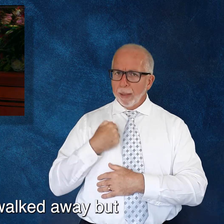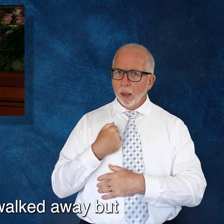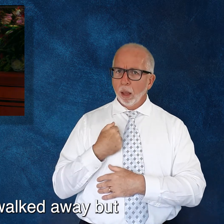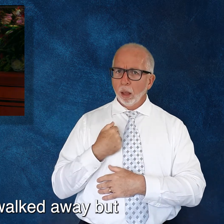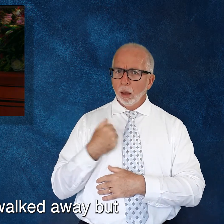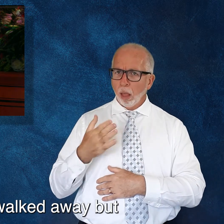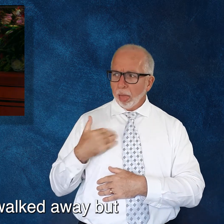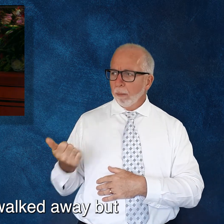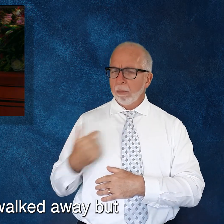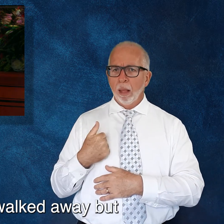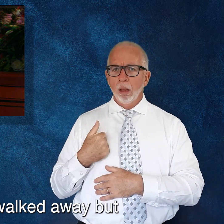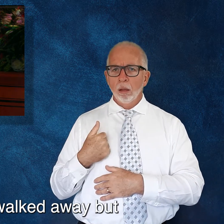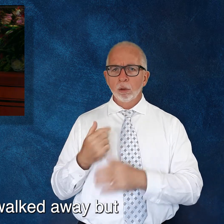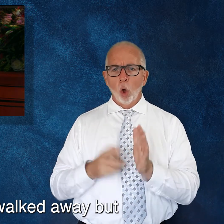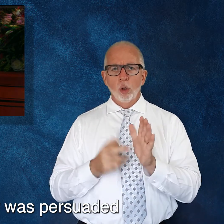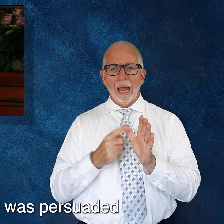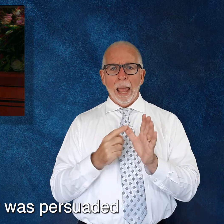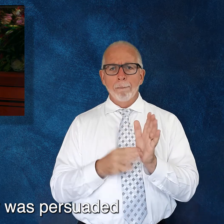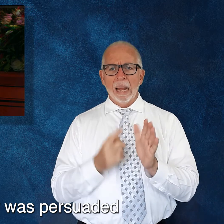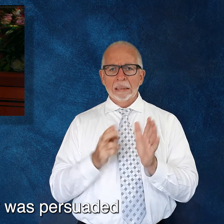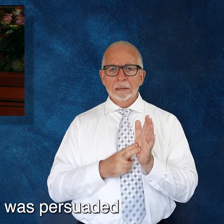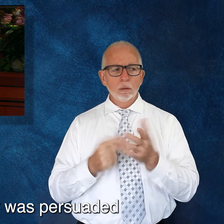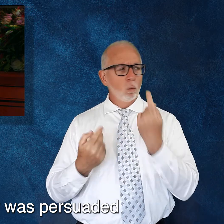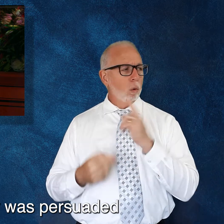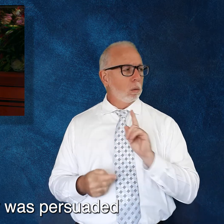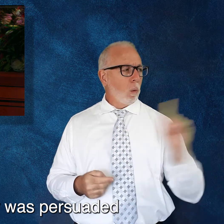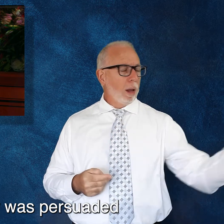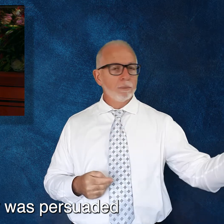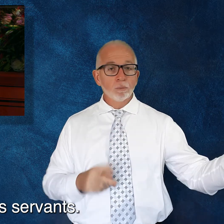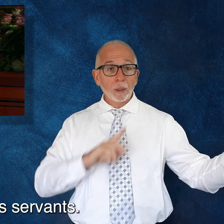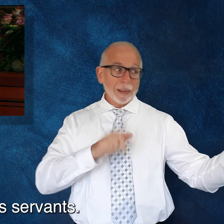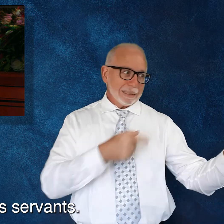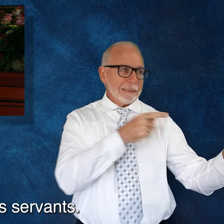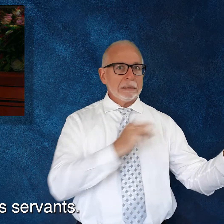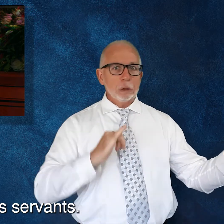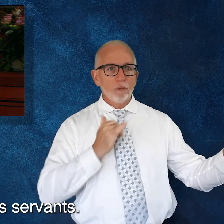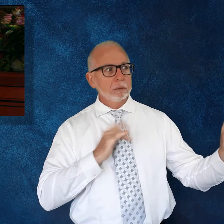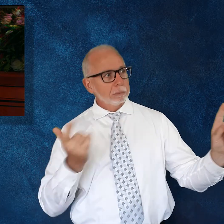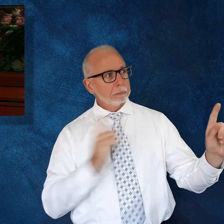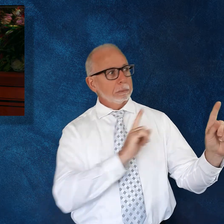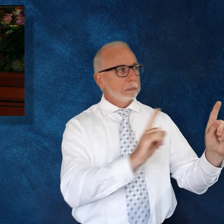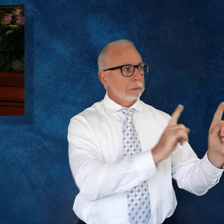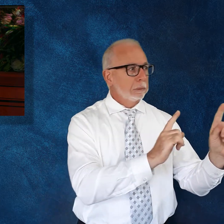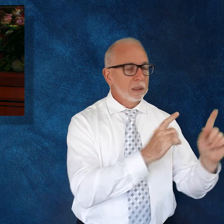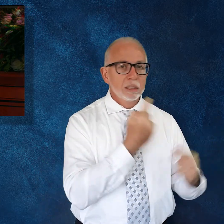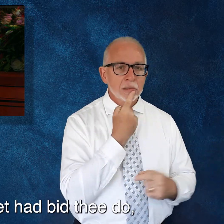Naaman walked away, but eventually was persuaded by his servants.